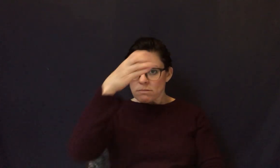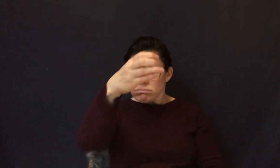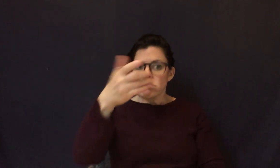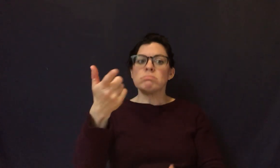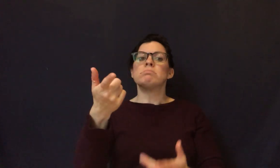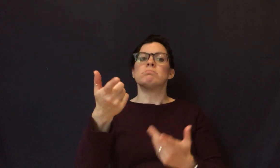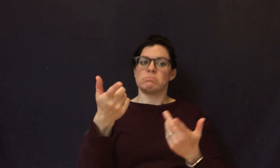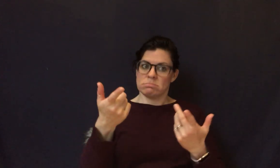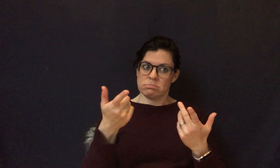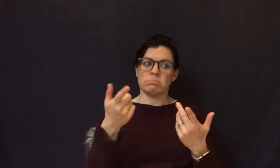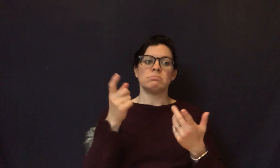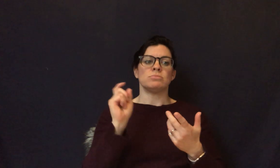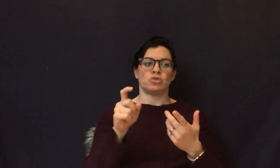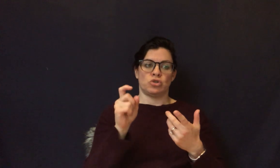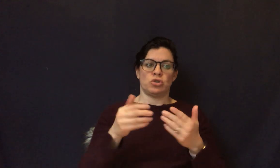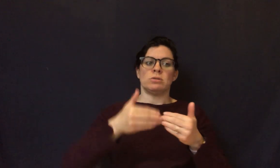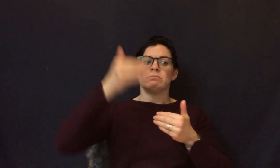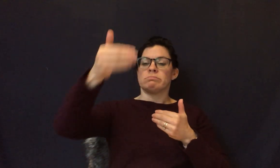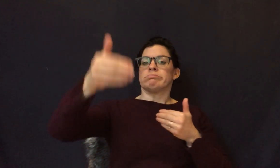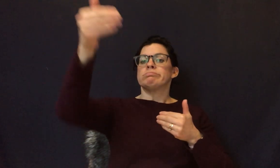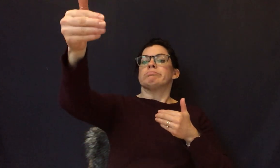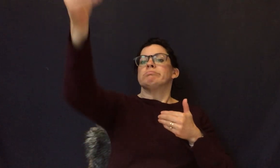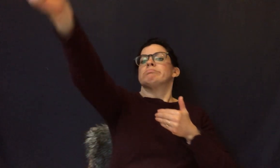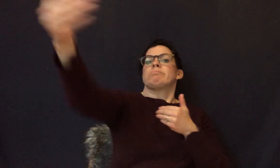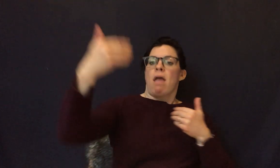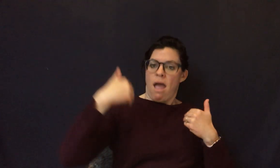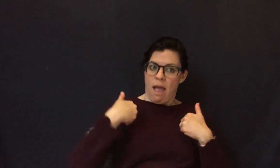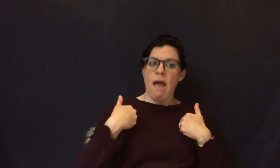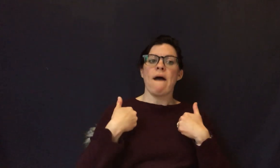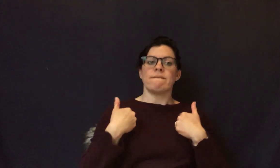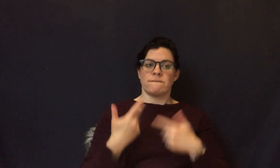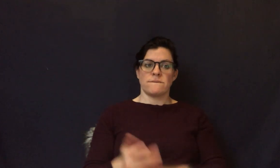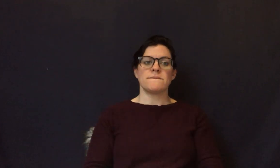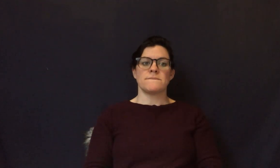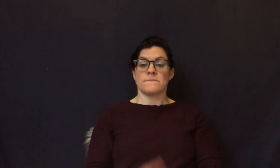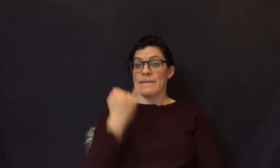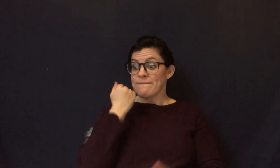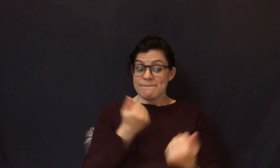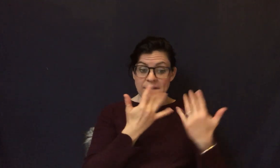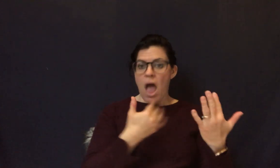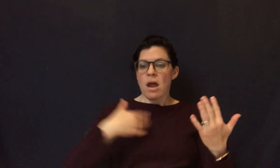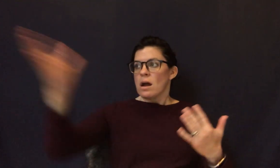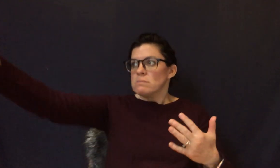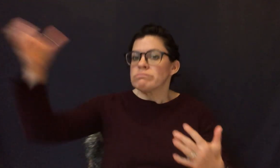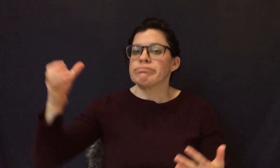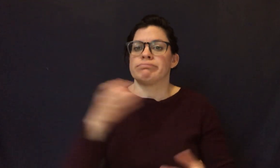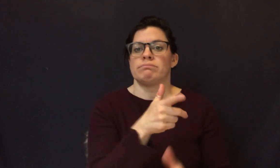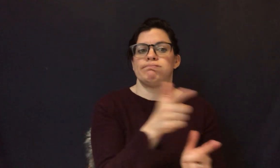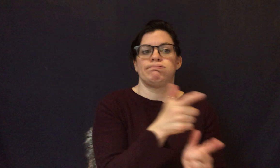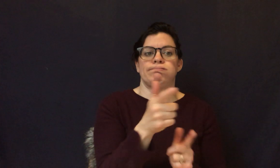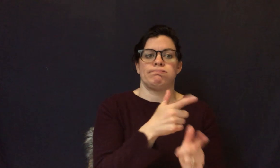Okay, you grab it, you use it, whatever you have to do. When you use a fire extinguisher, do